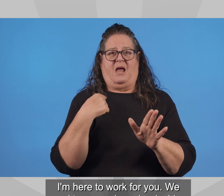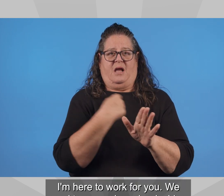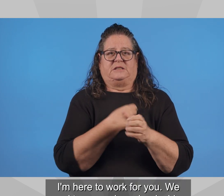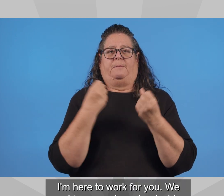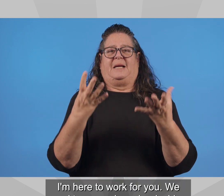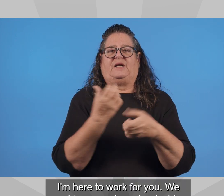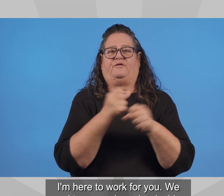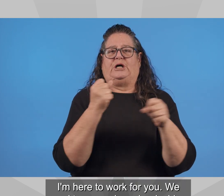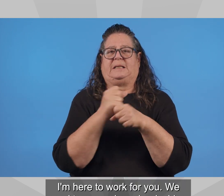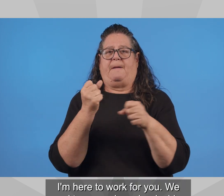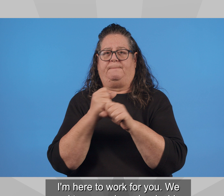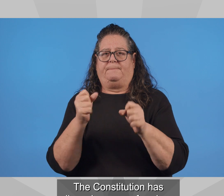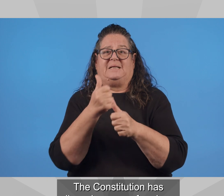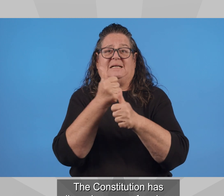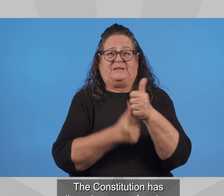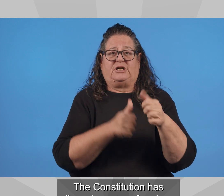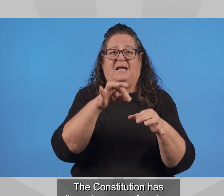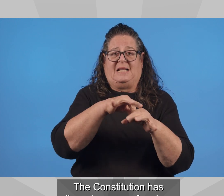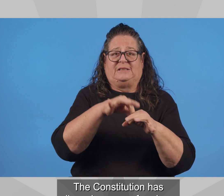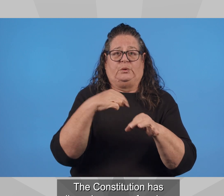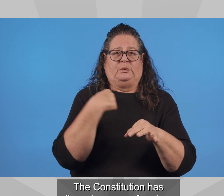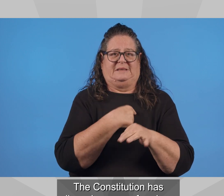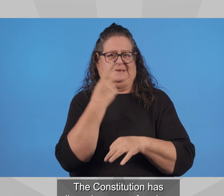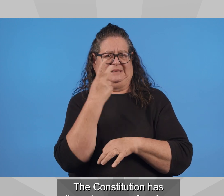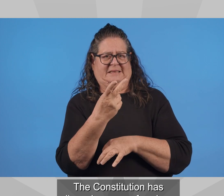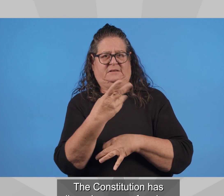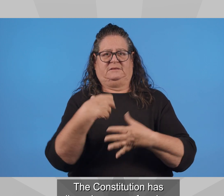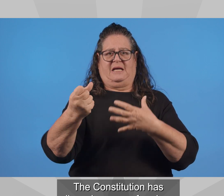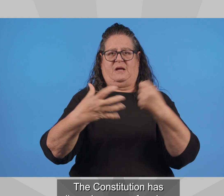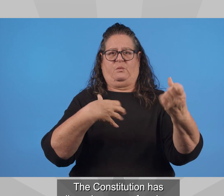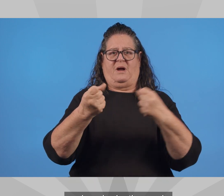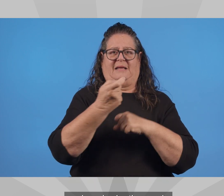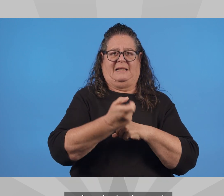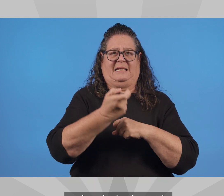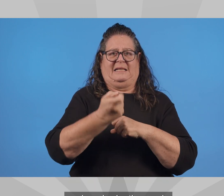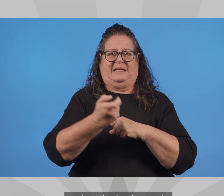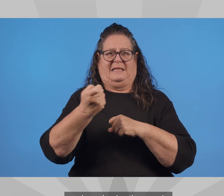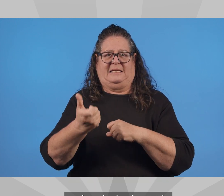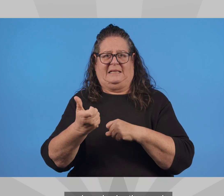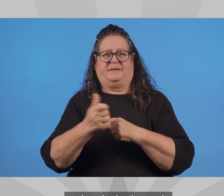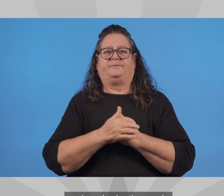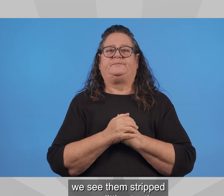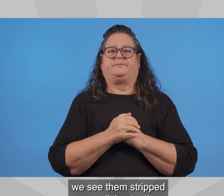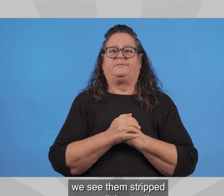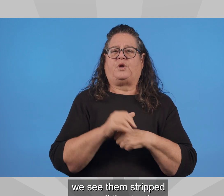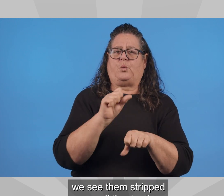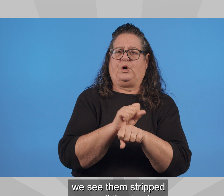who decides. The Constitution has allowed us many freedoms, and each election cycle we see them stripped